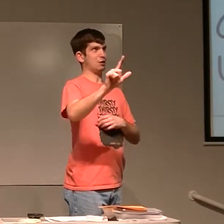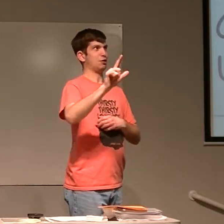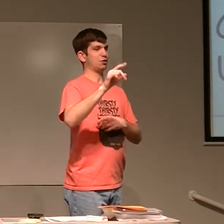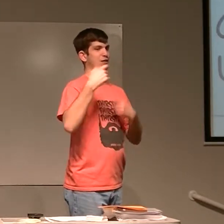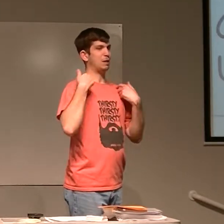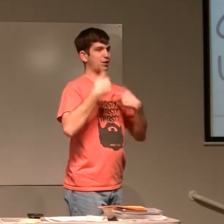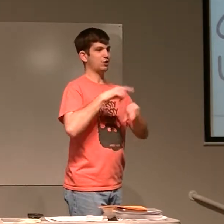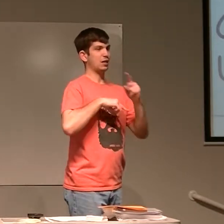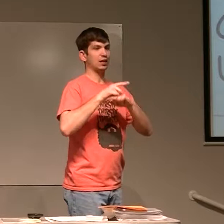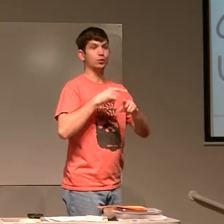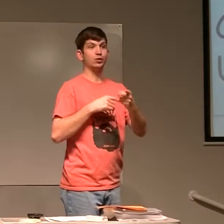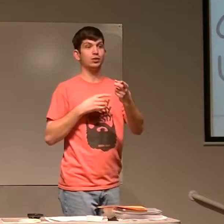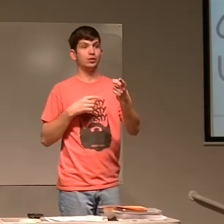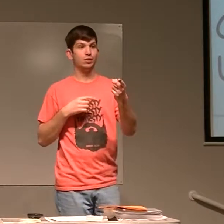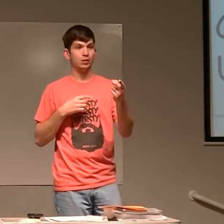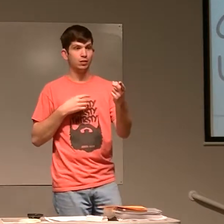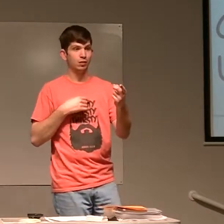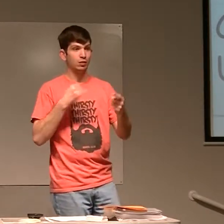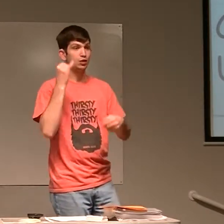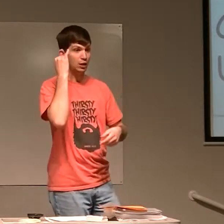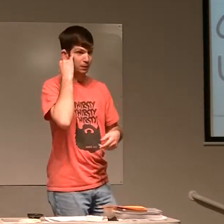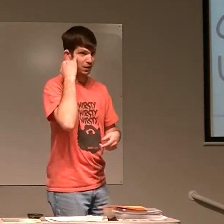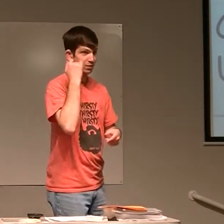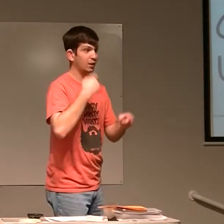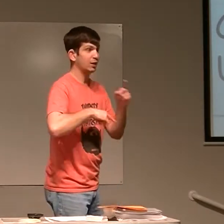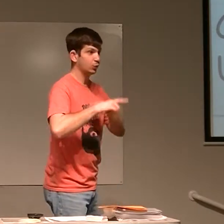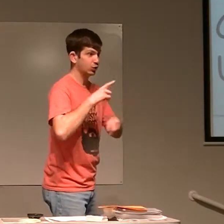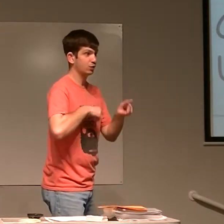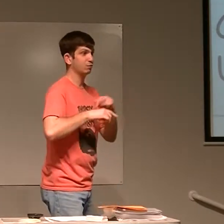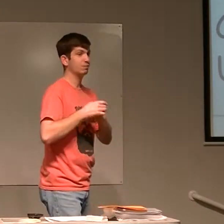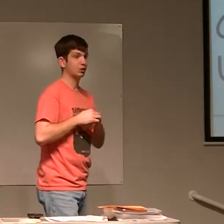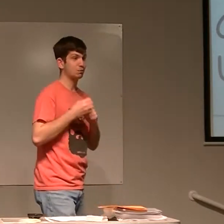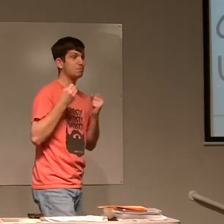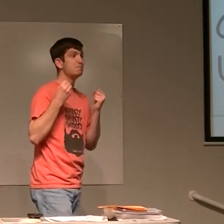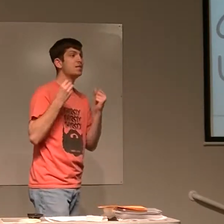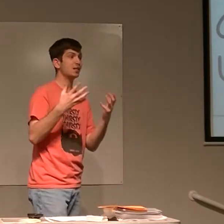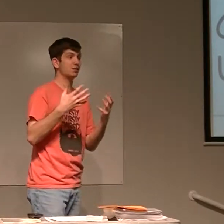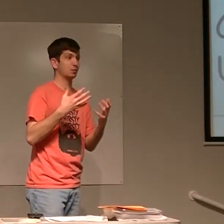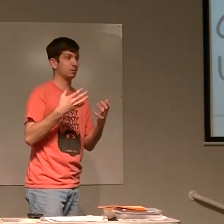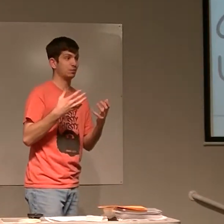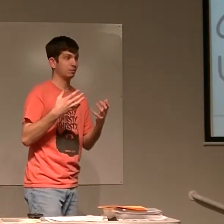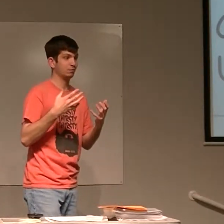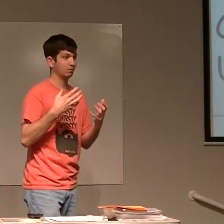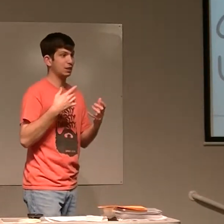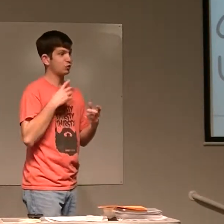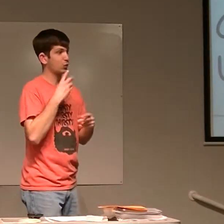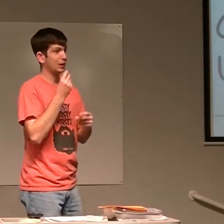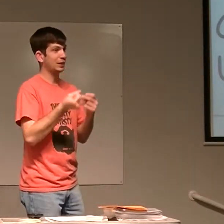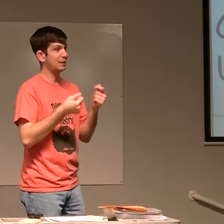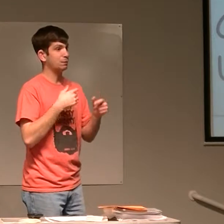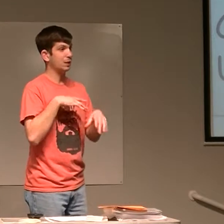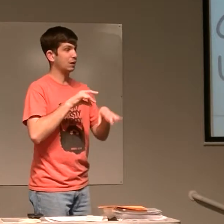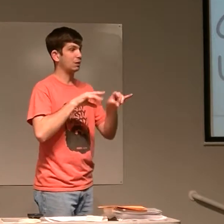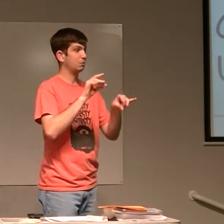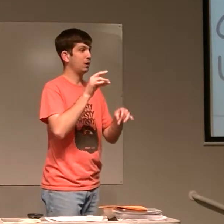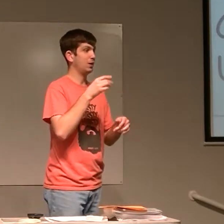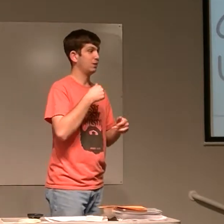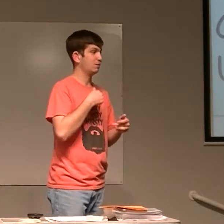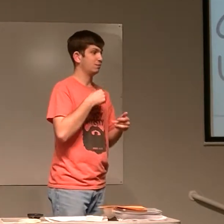ASL, Spanish Sign Language, Japanese Sign Language. There's many of them, and it's really easy to pick up. I mean,